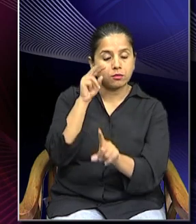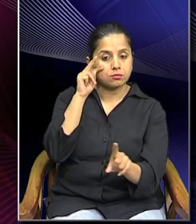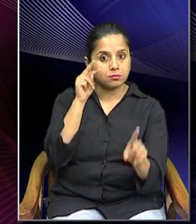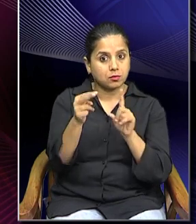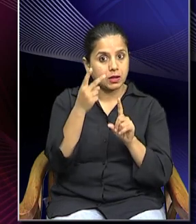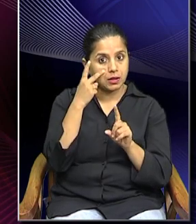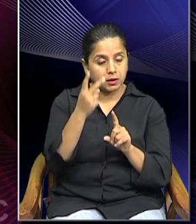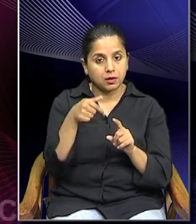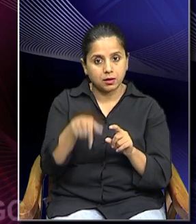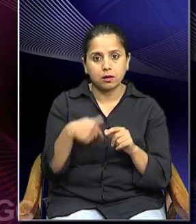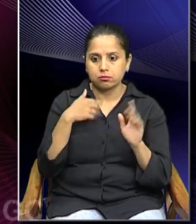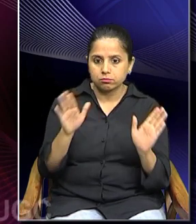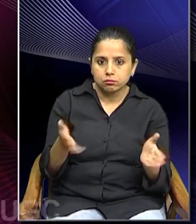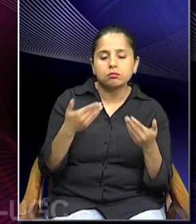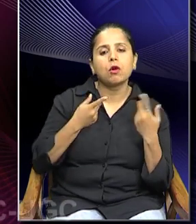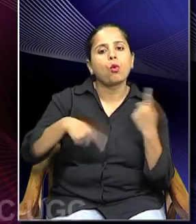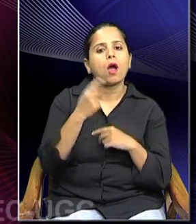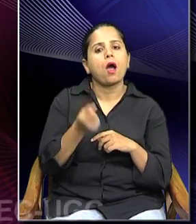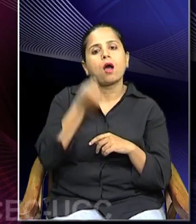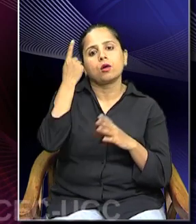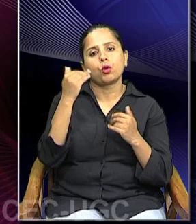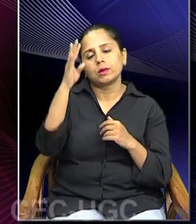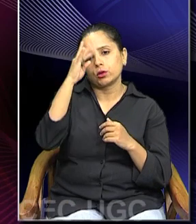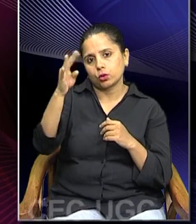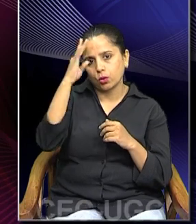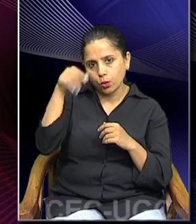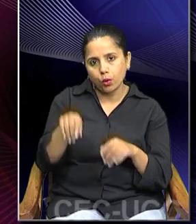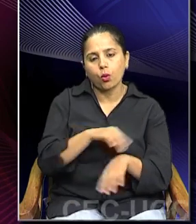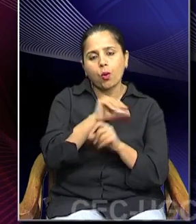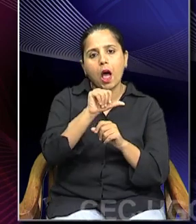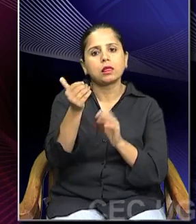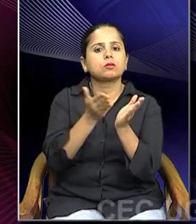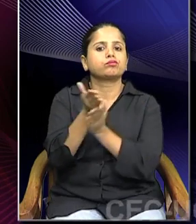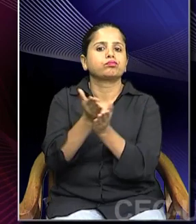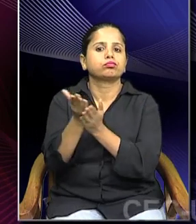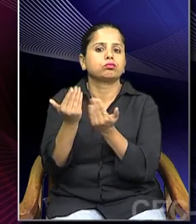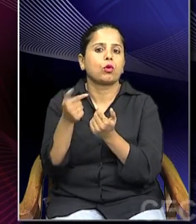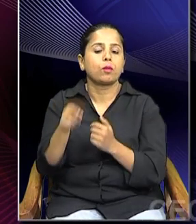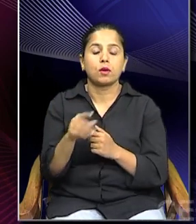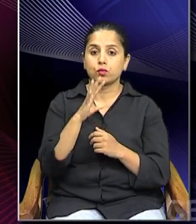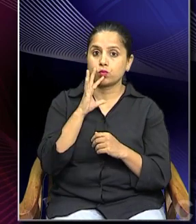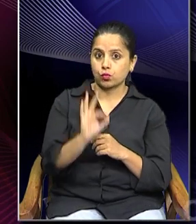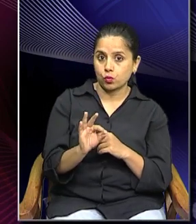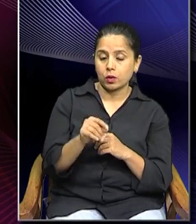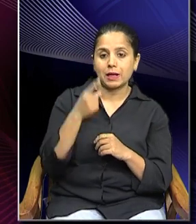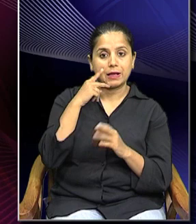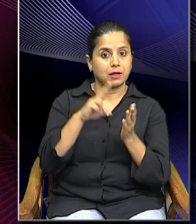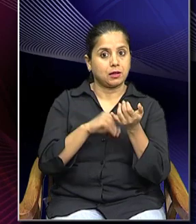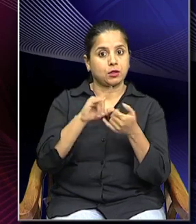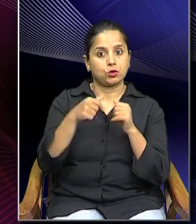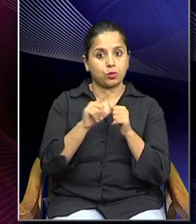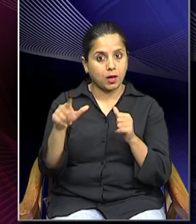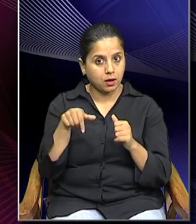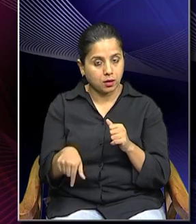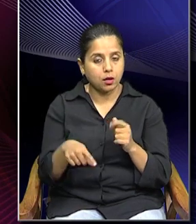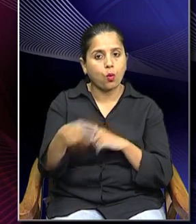perspective enables us to understand the theoretical alternative to the purely instrumental